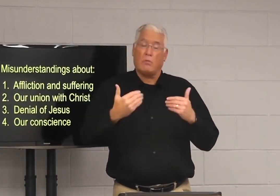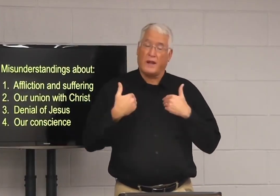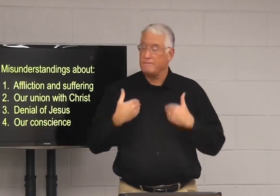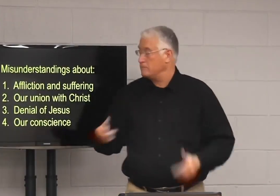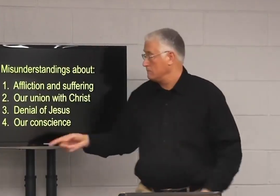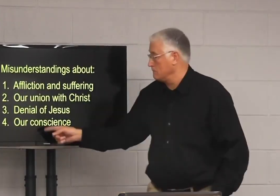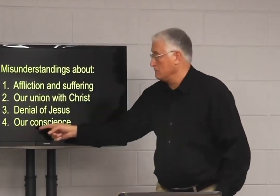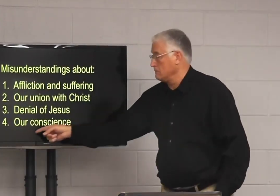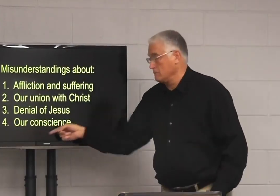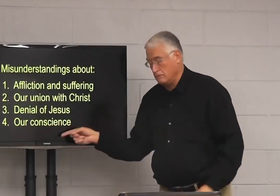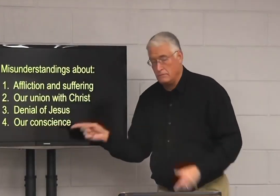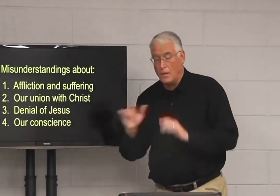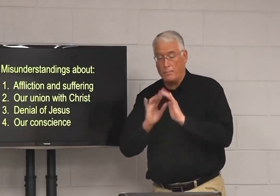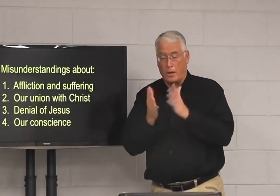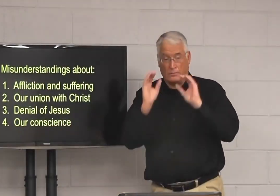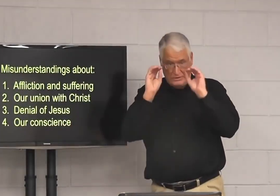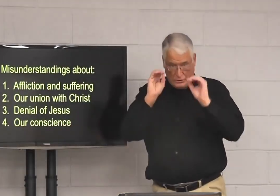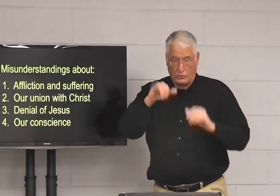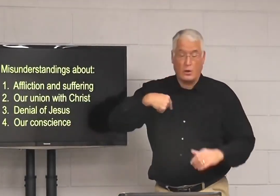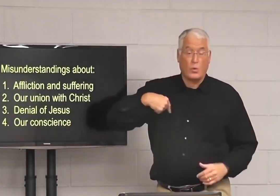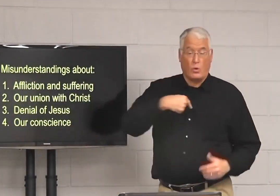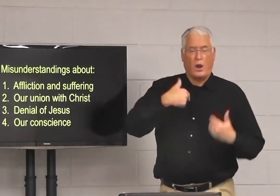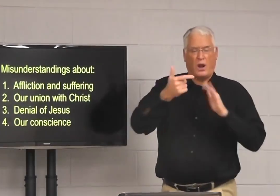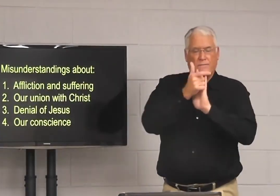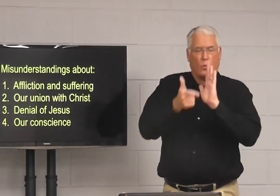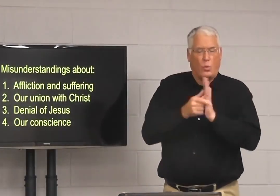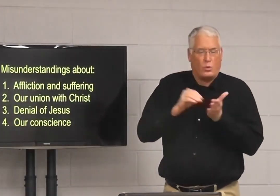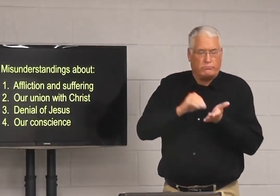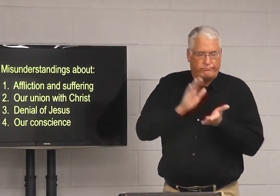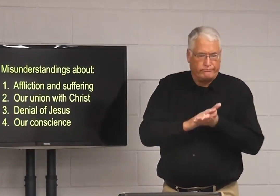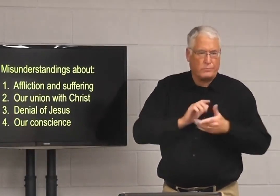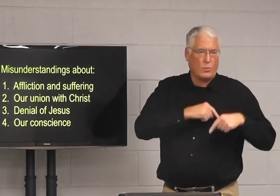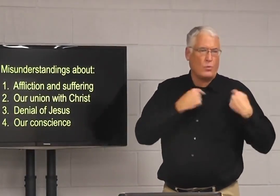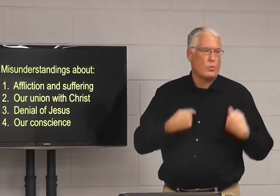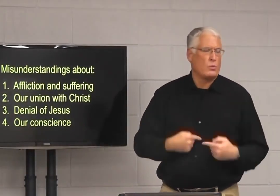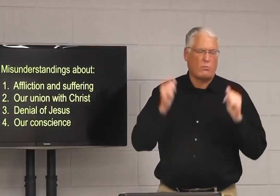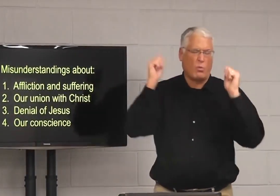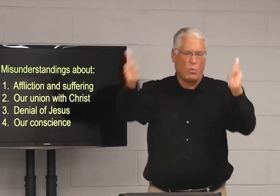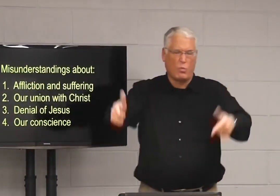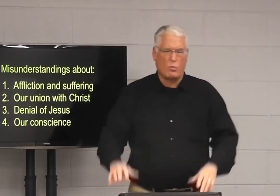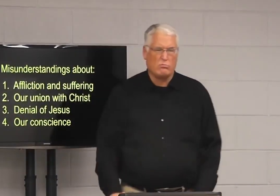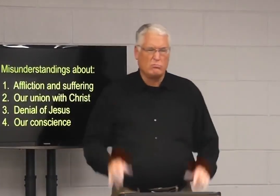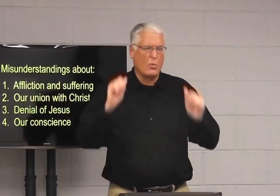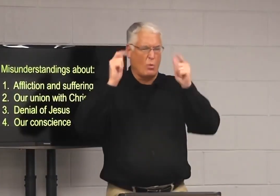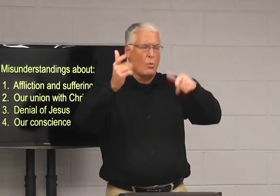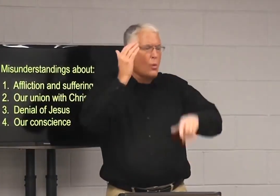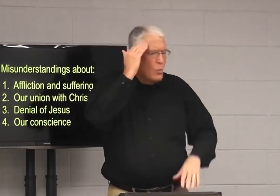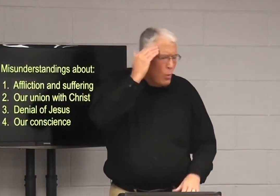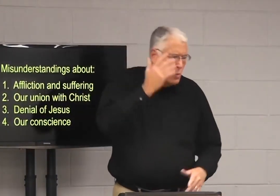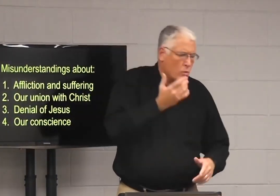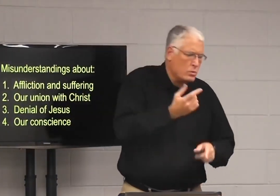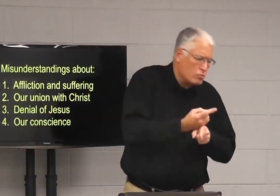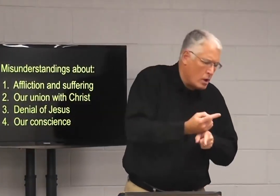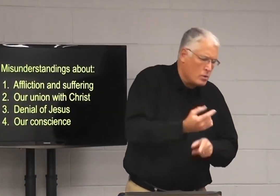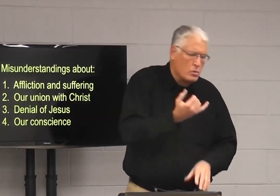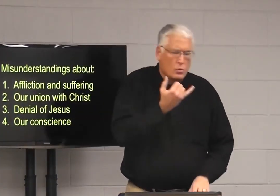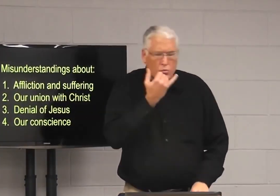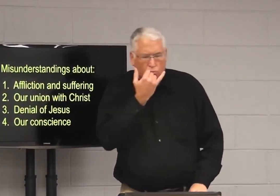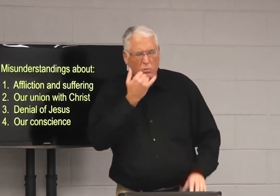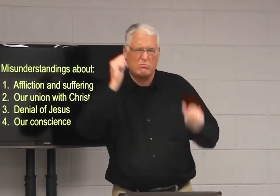Even those that are not Christians have a conscience. You know, all of us have the law on our hearts. We